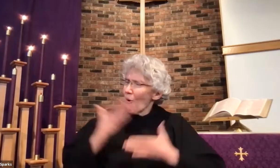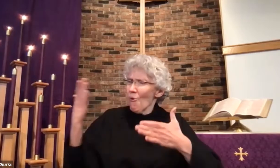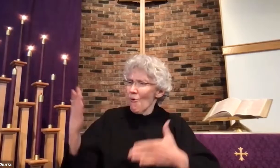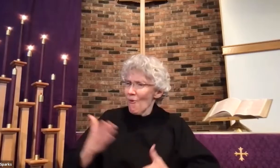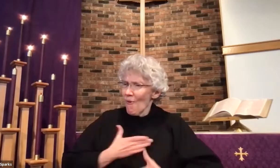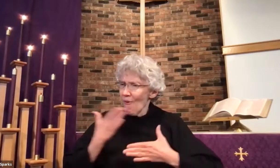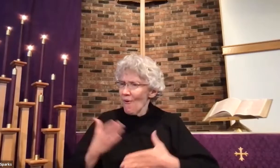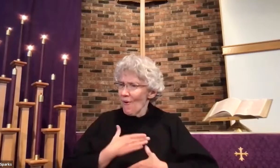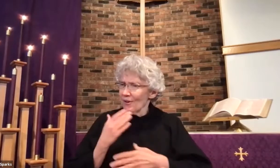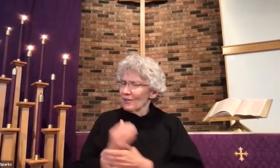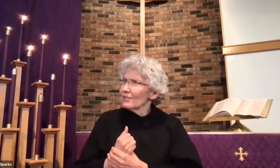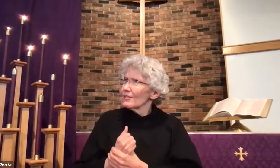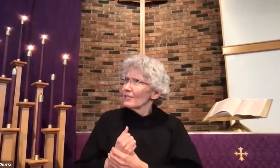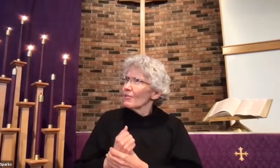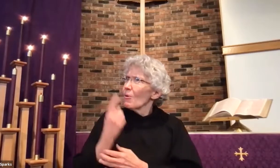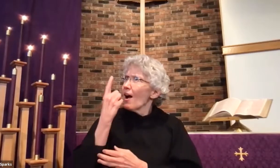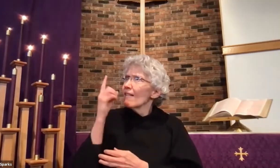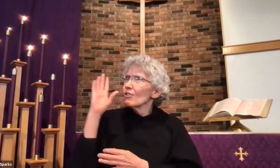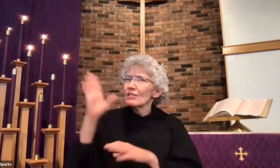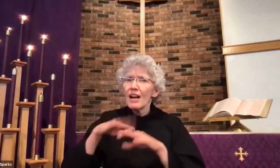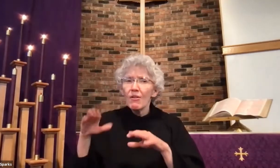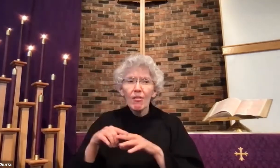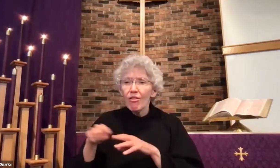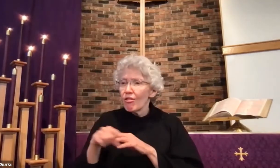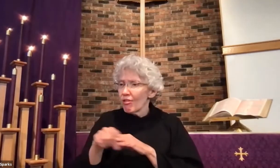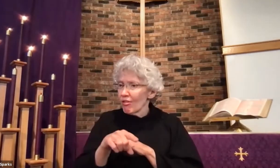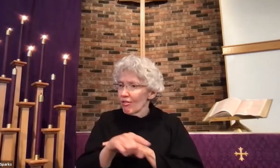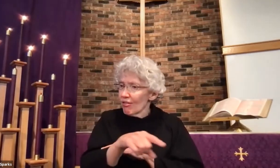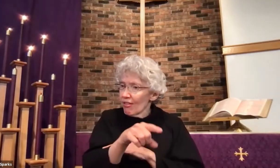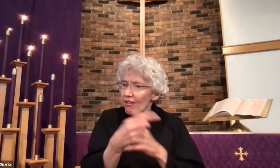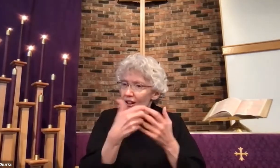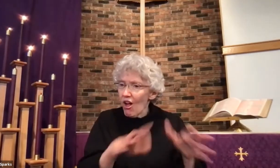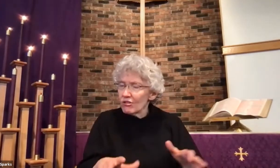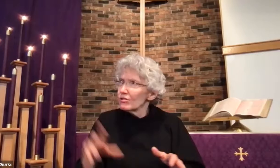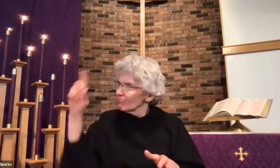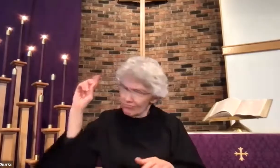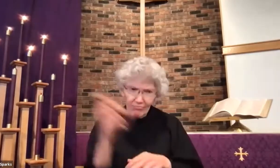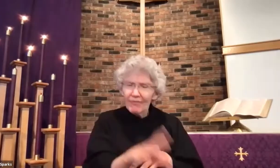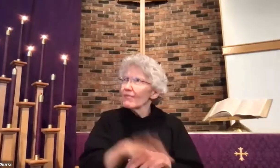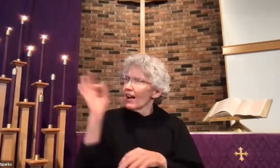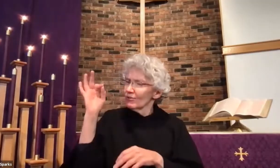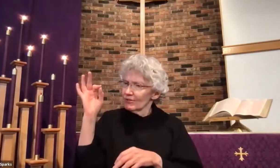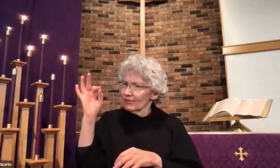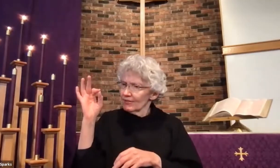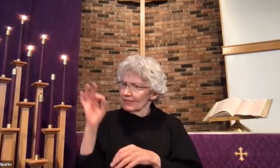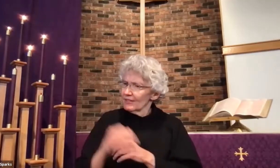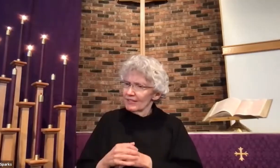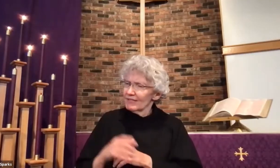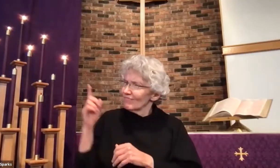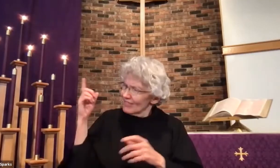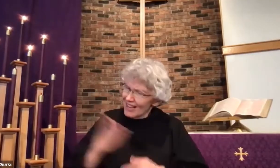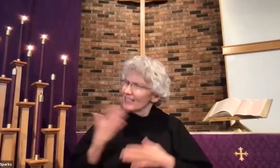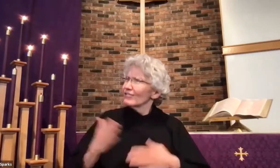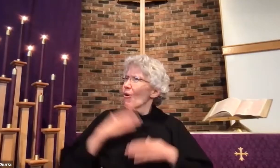God, you are the rejoicing Father. You celebrate when one of your lost children is found